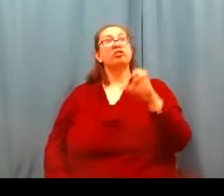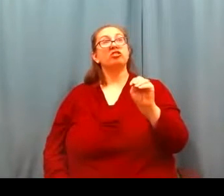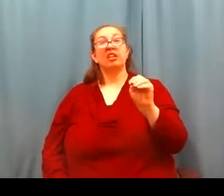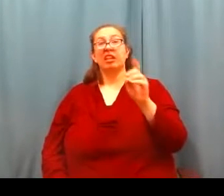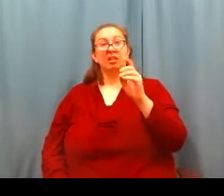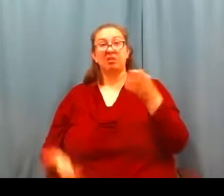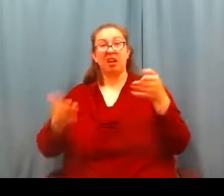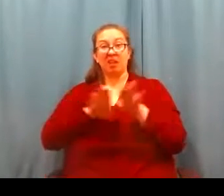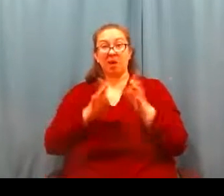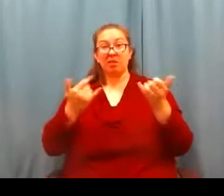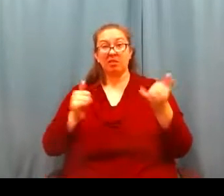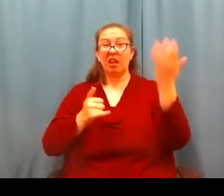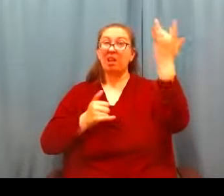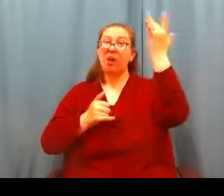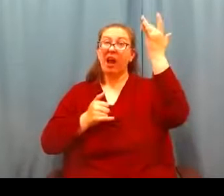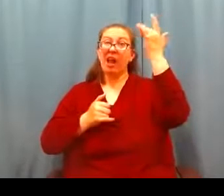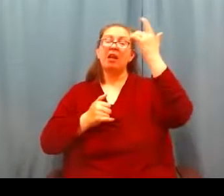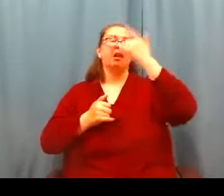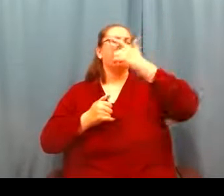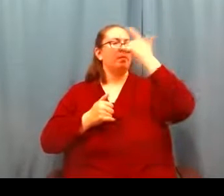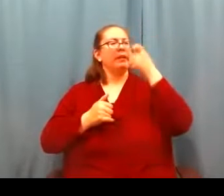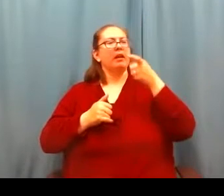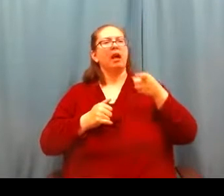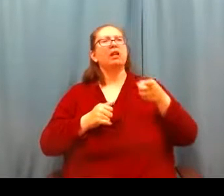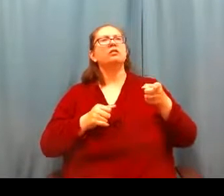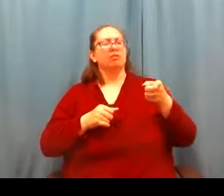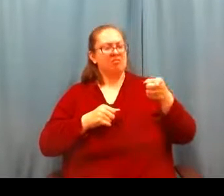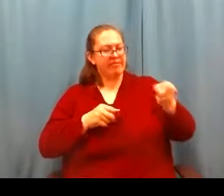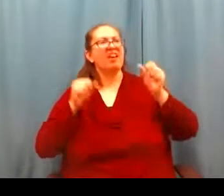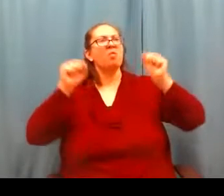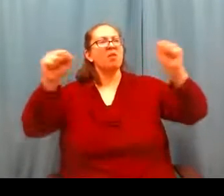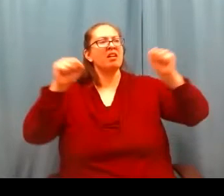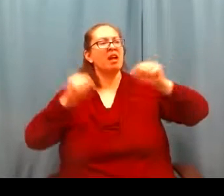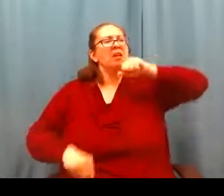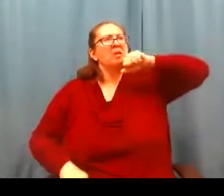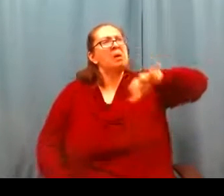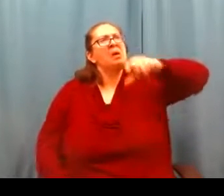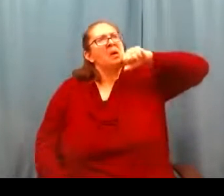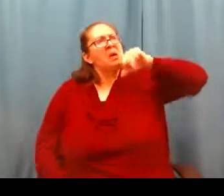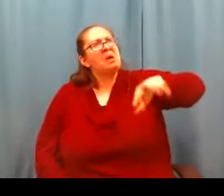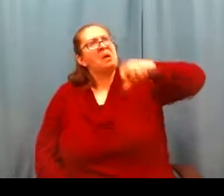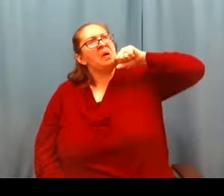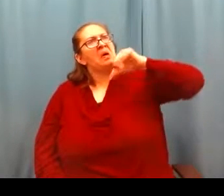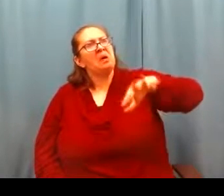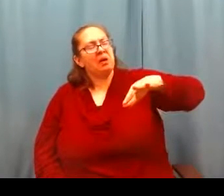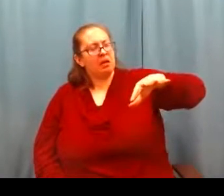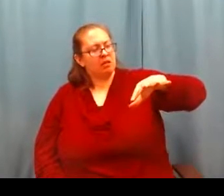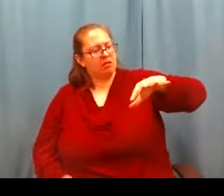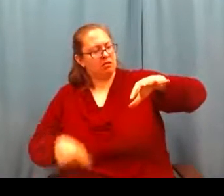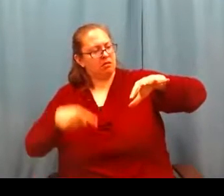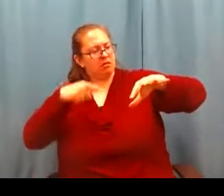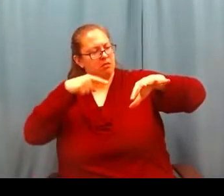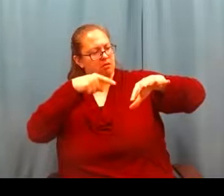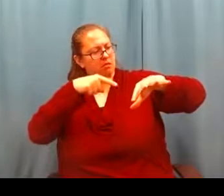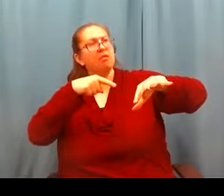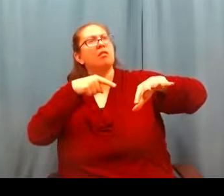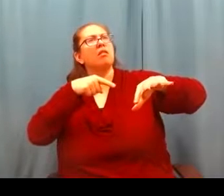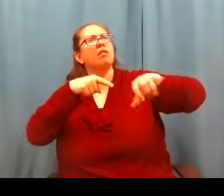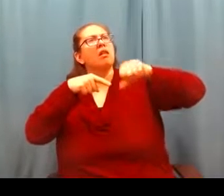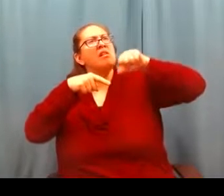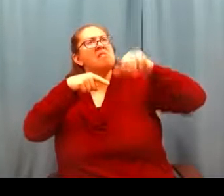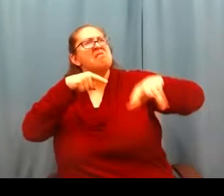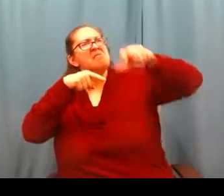in gyms, you've got a lot of people breathing hard if they're really working out, right? That spews out,